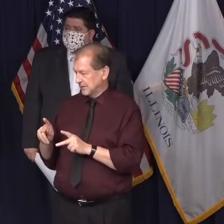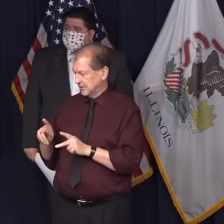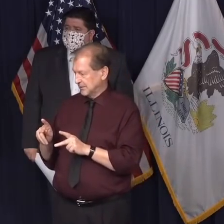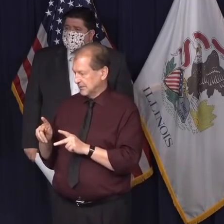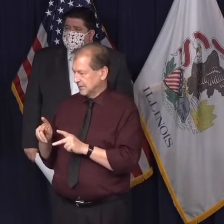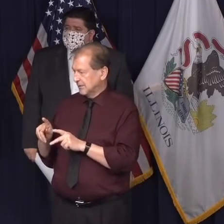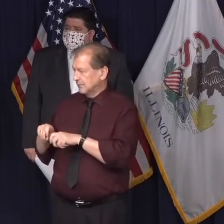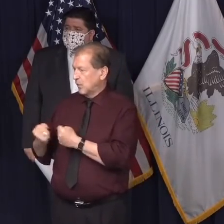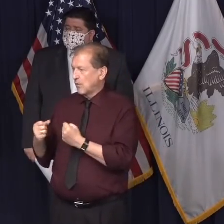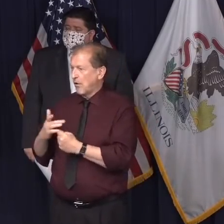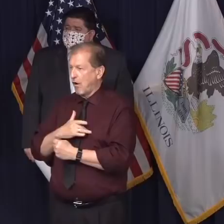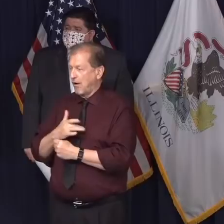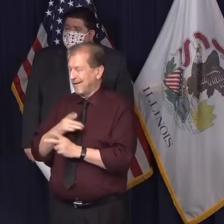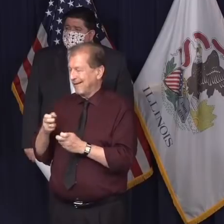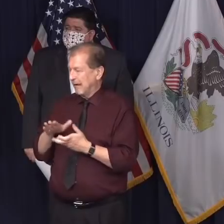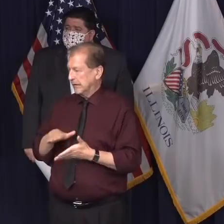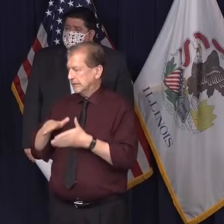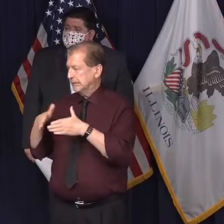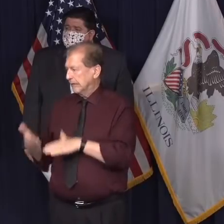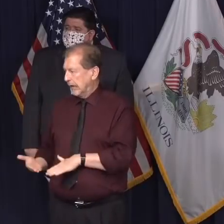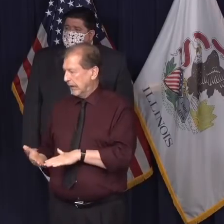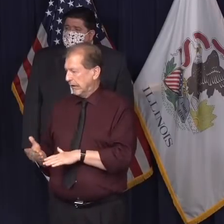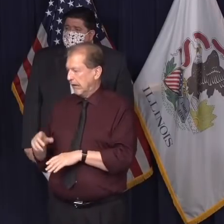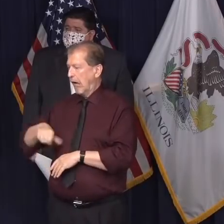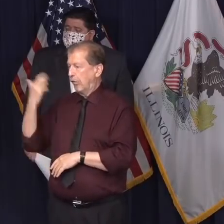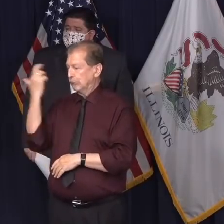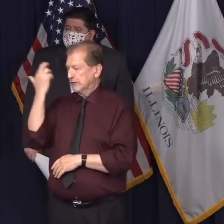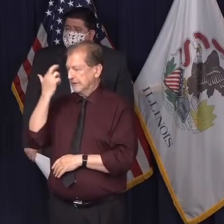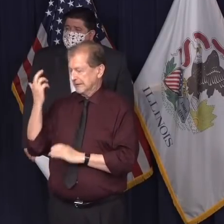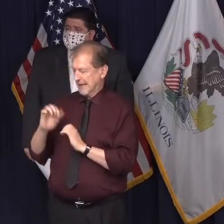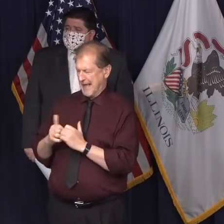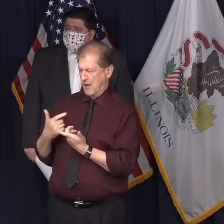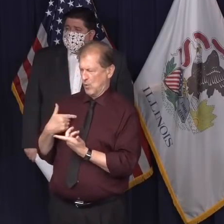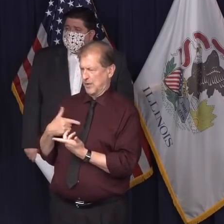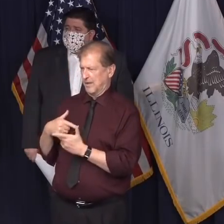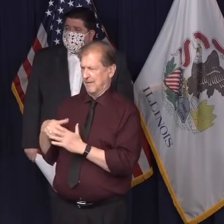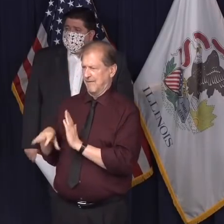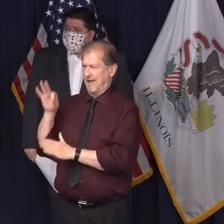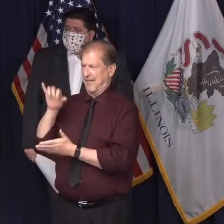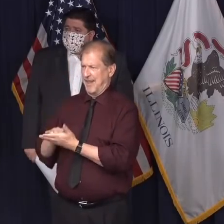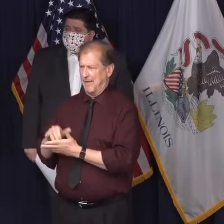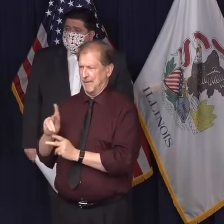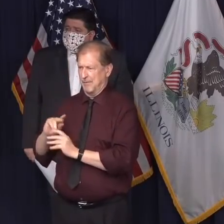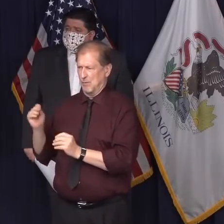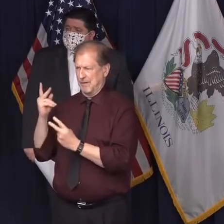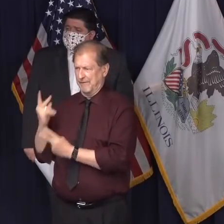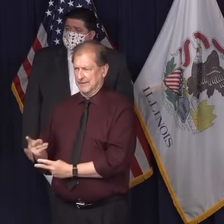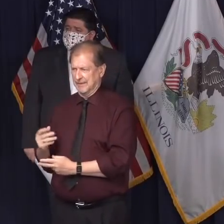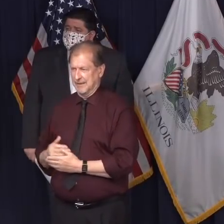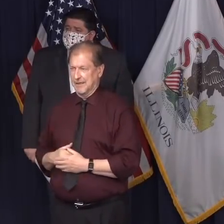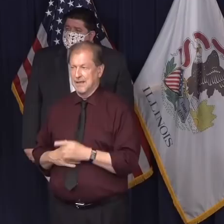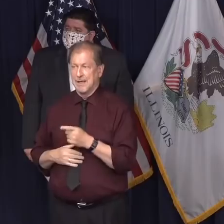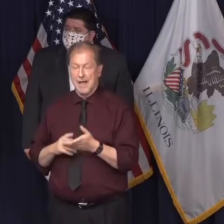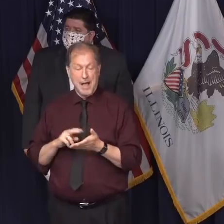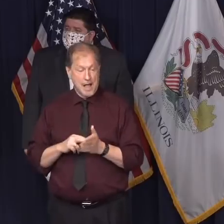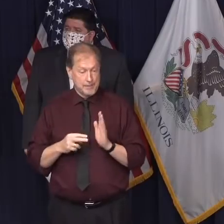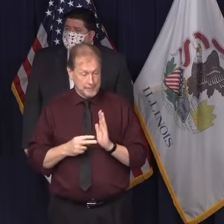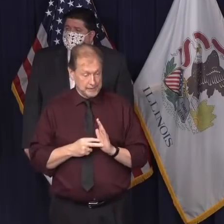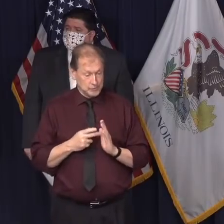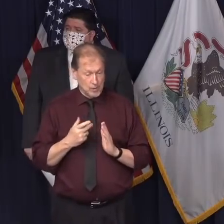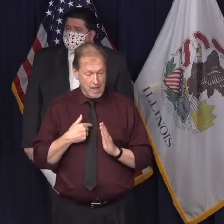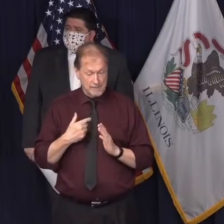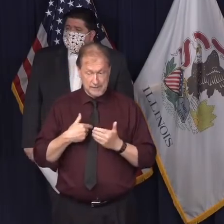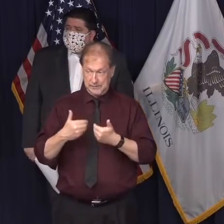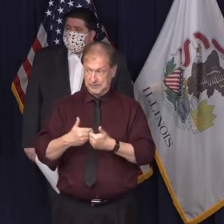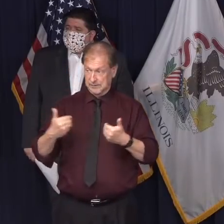don't really think there's a metric that I could give that could really get to that. Yeah, I just mean, is that being counted as it's a separate